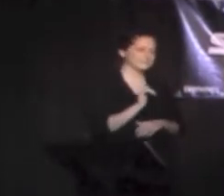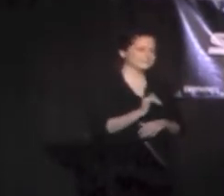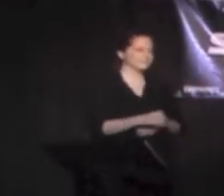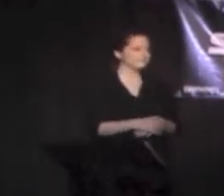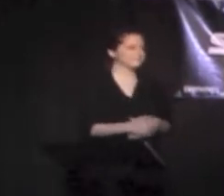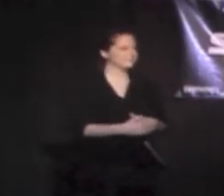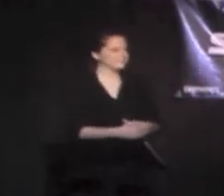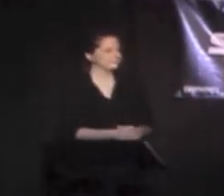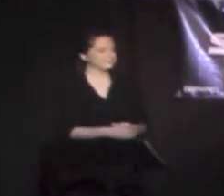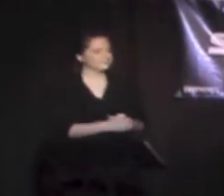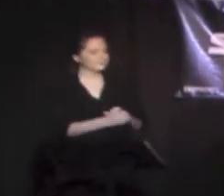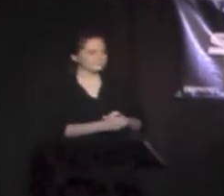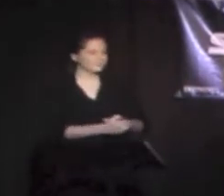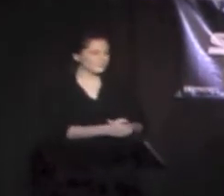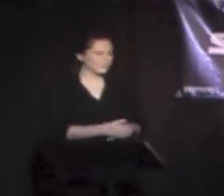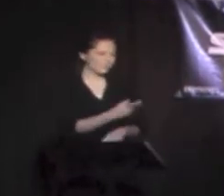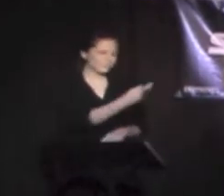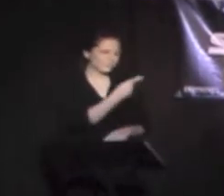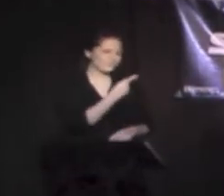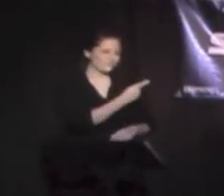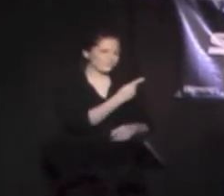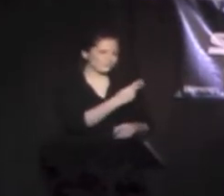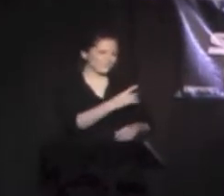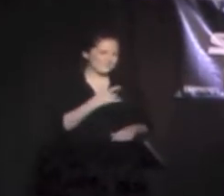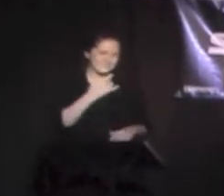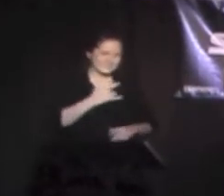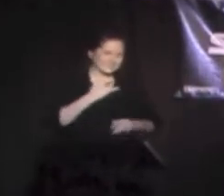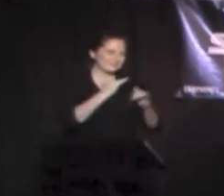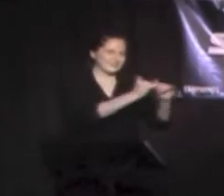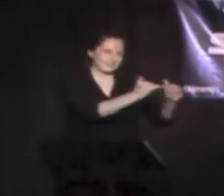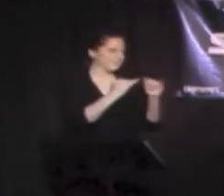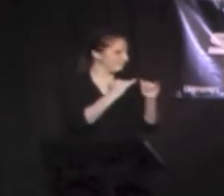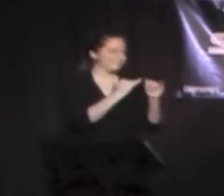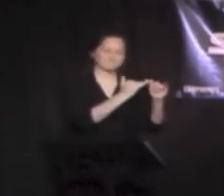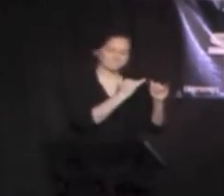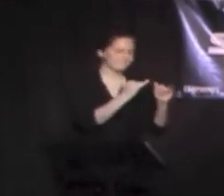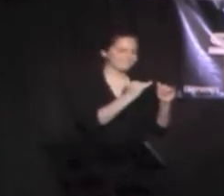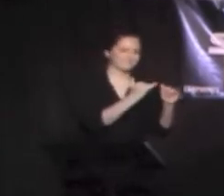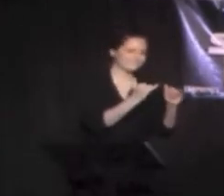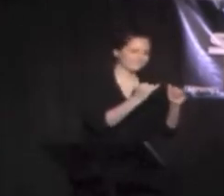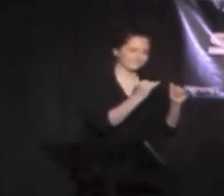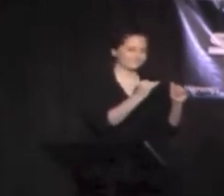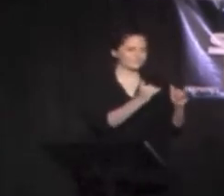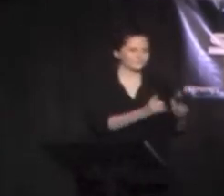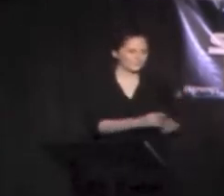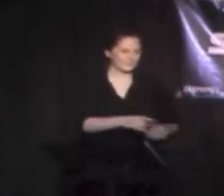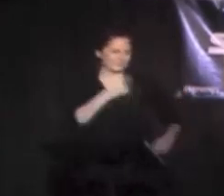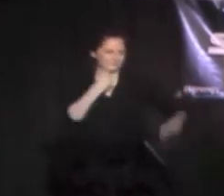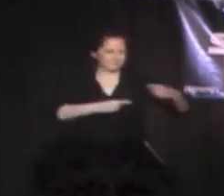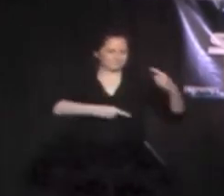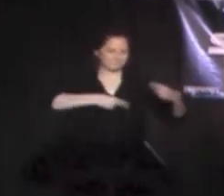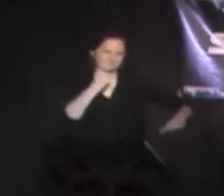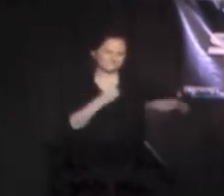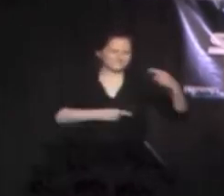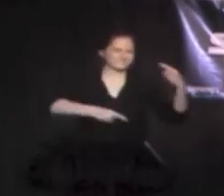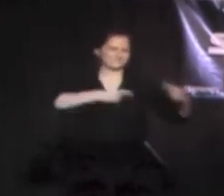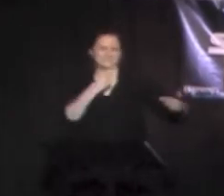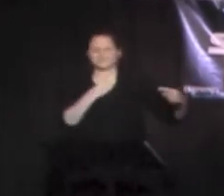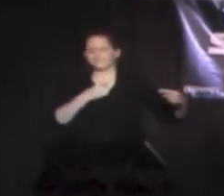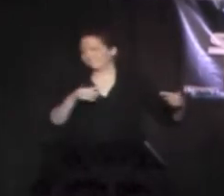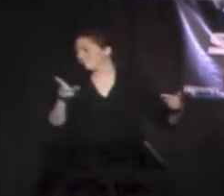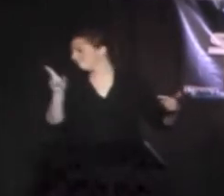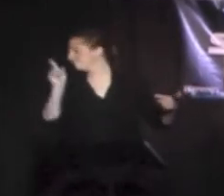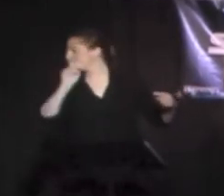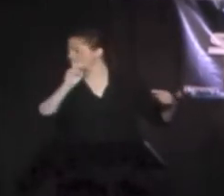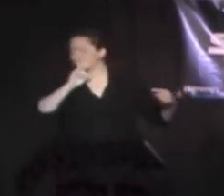choices and we don't feel the same It wasn't worth all the fine So I just shut my